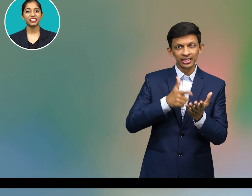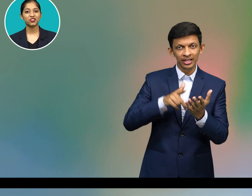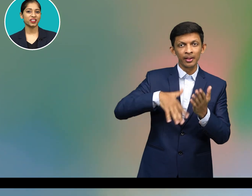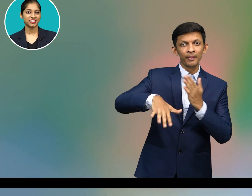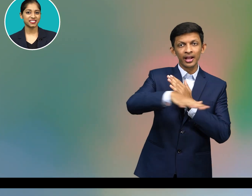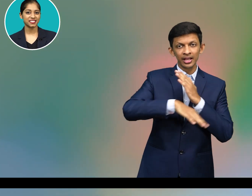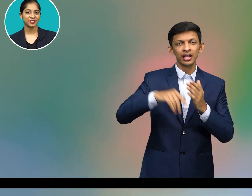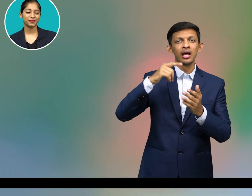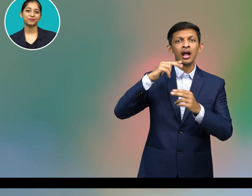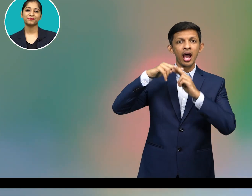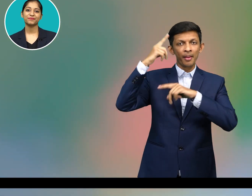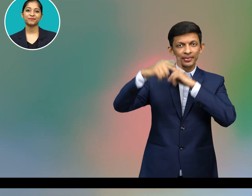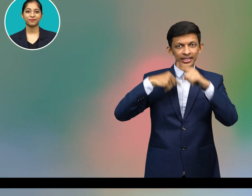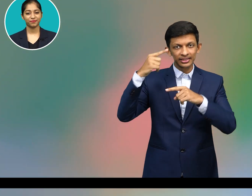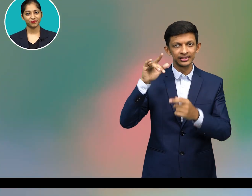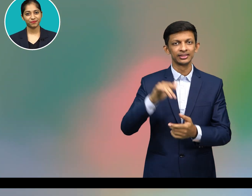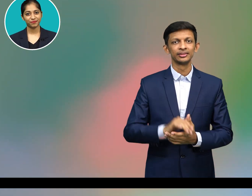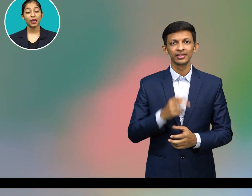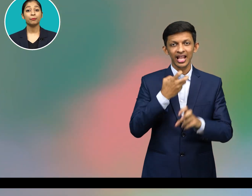agro-based industries,